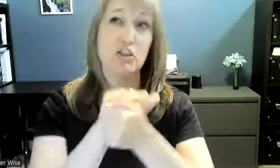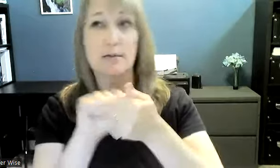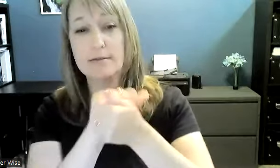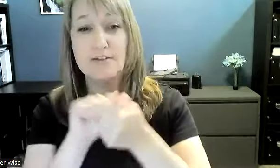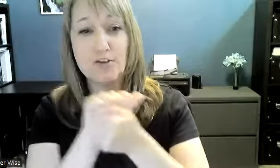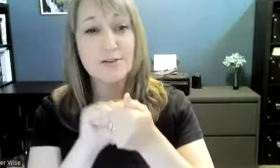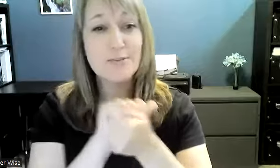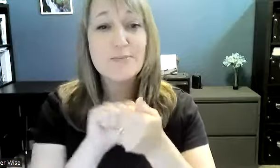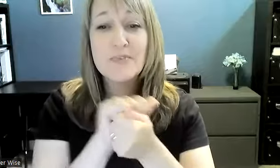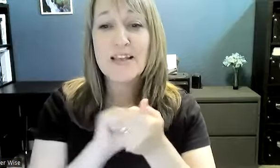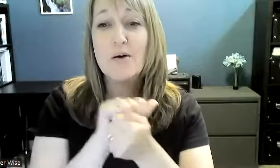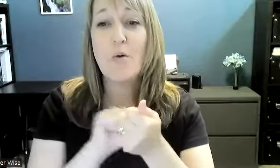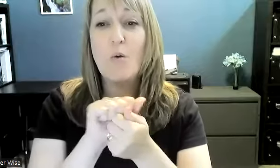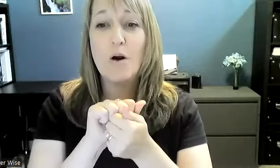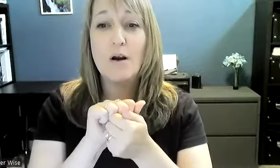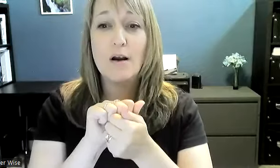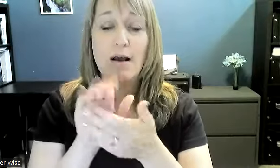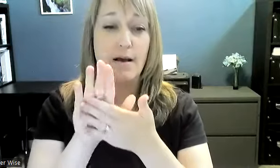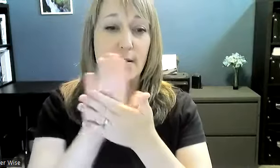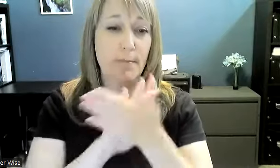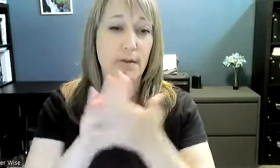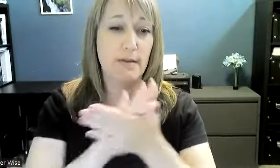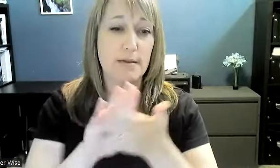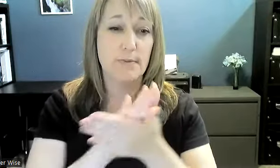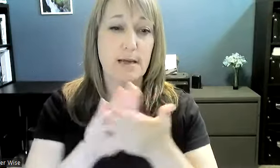direction circles, or this way,